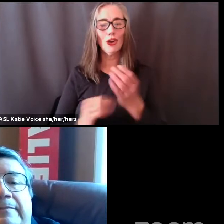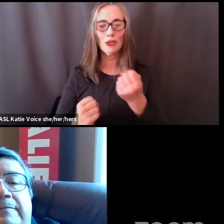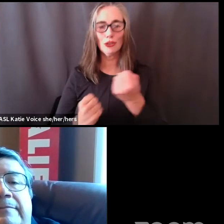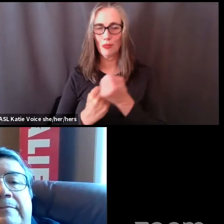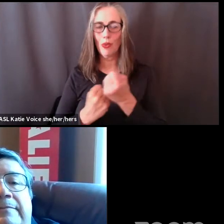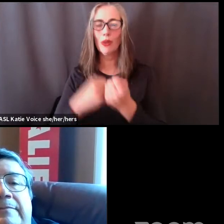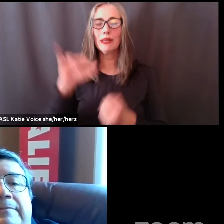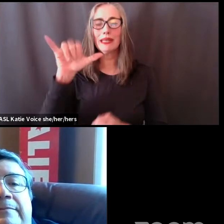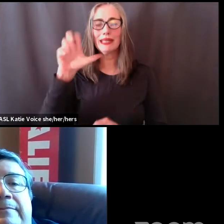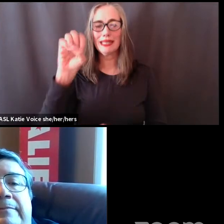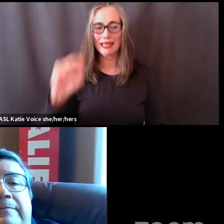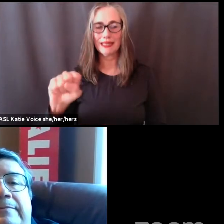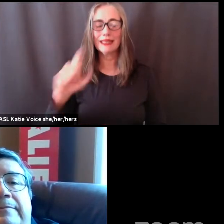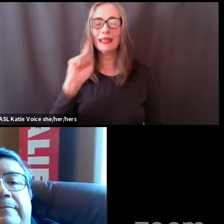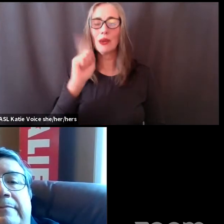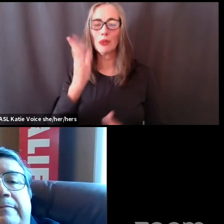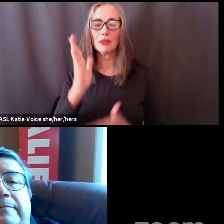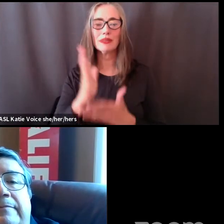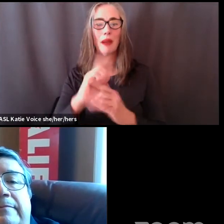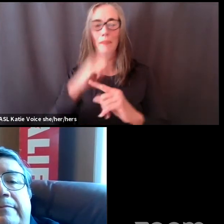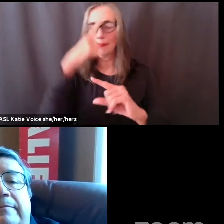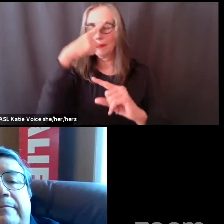O'Leary.